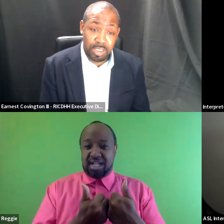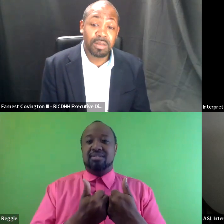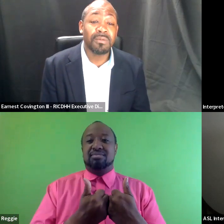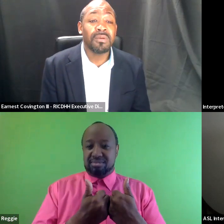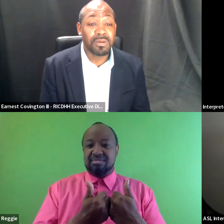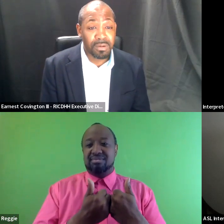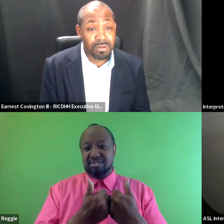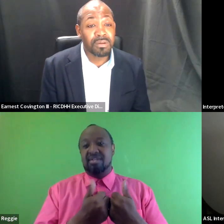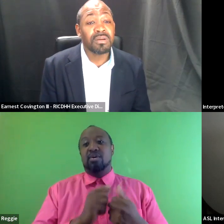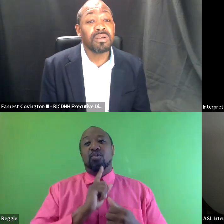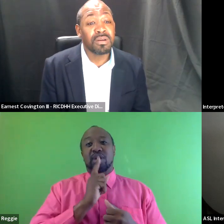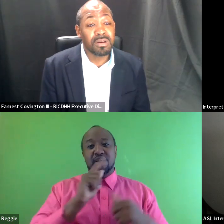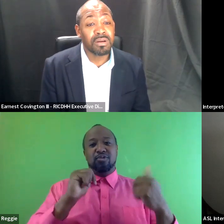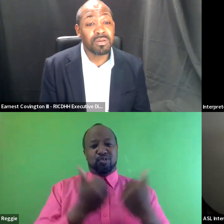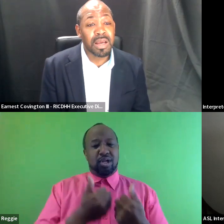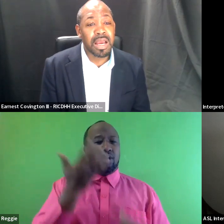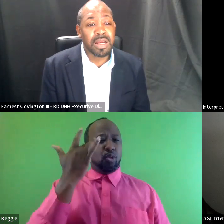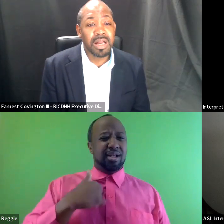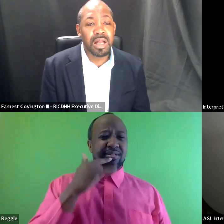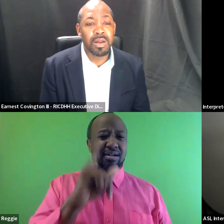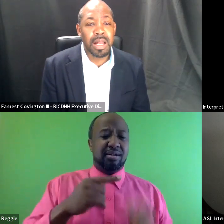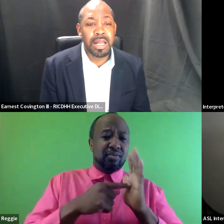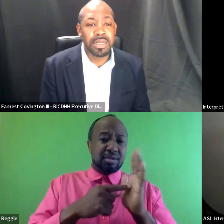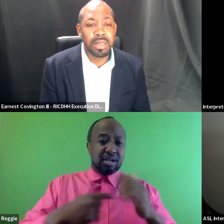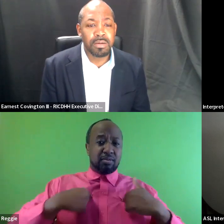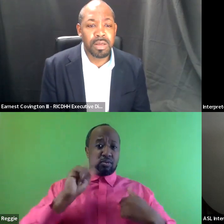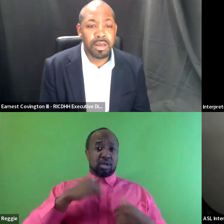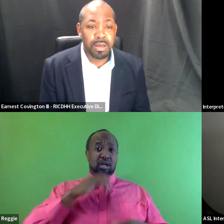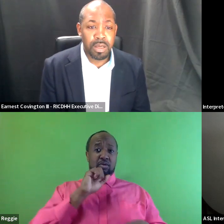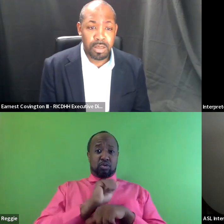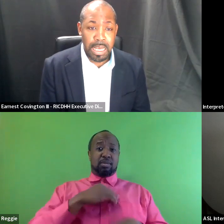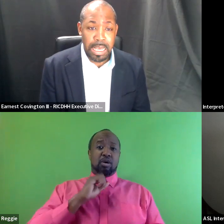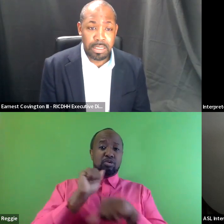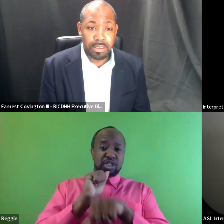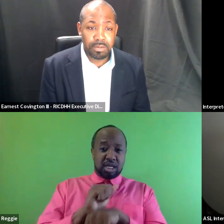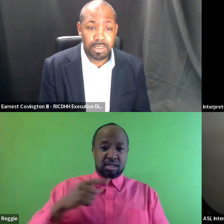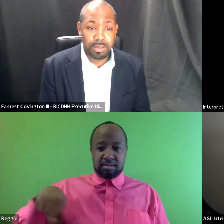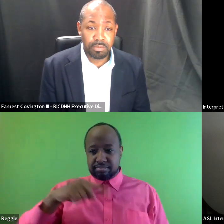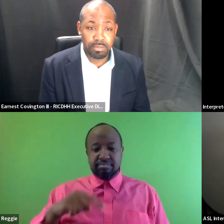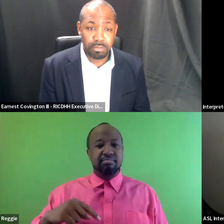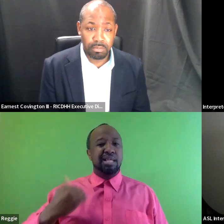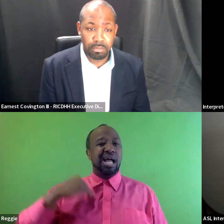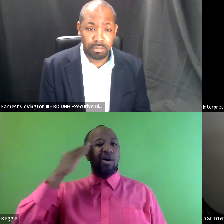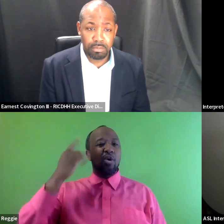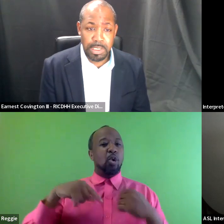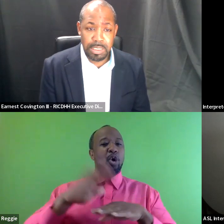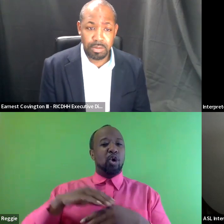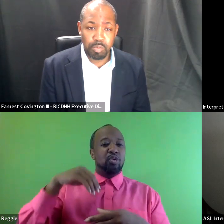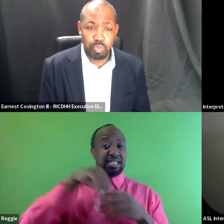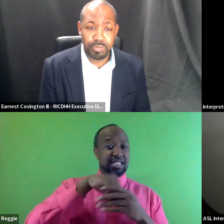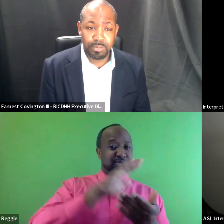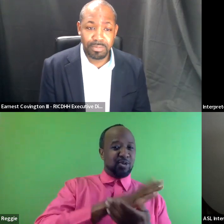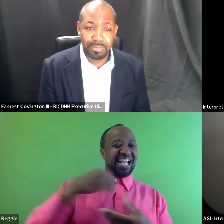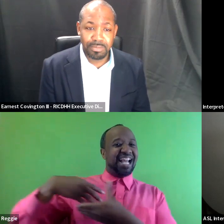community, you're going to have a challenge right there. You don't have an insider. It's a real challenge. So when I